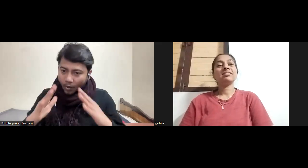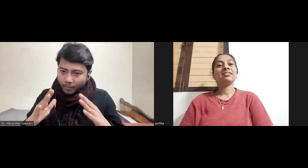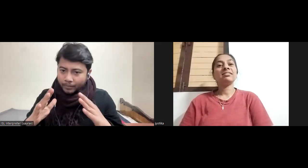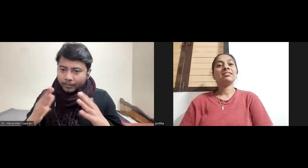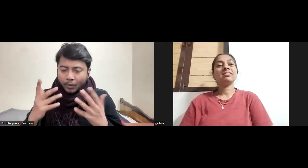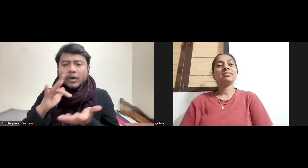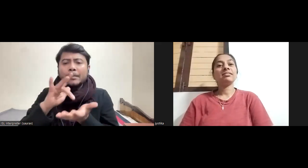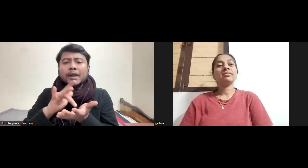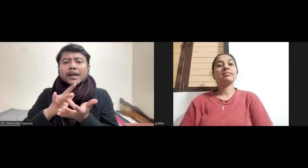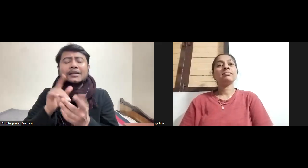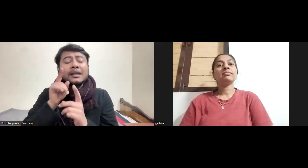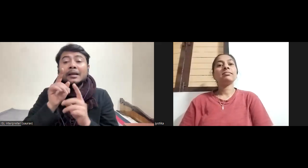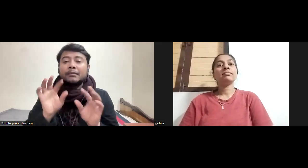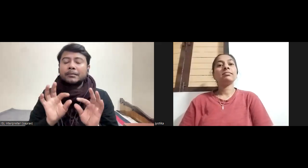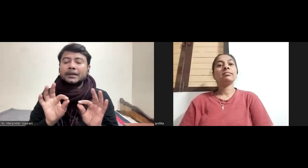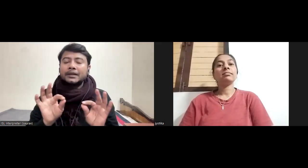peaceful place,